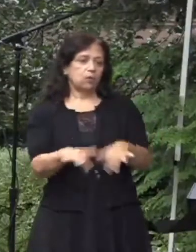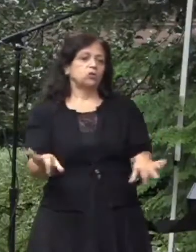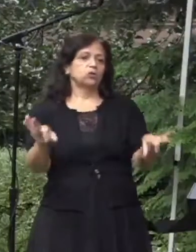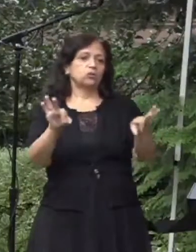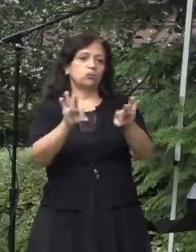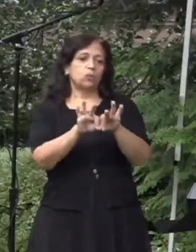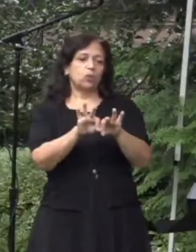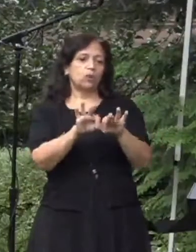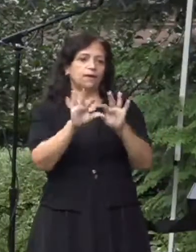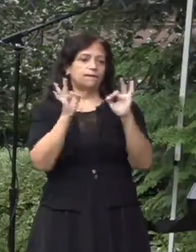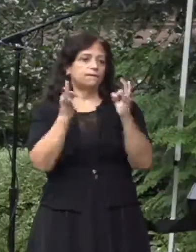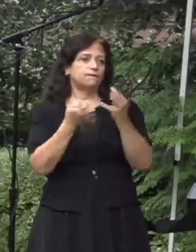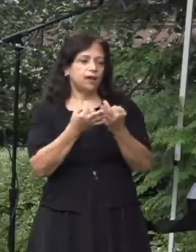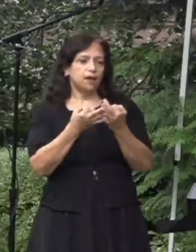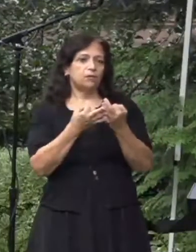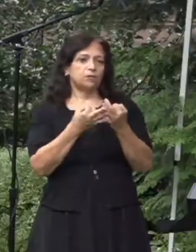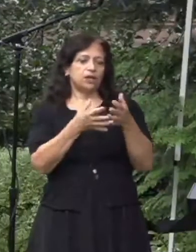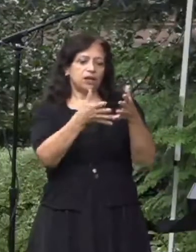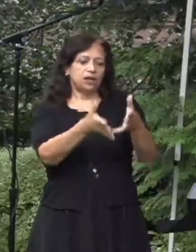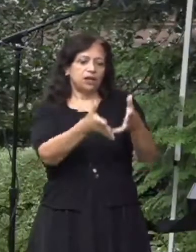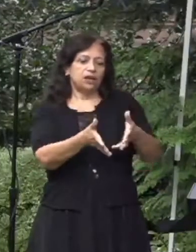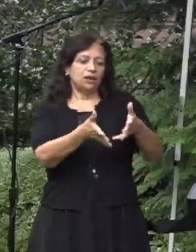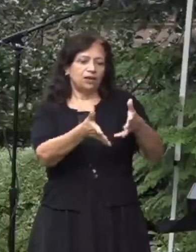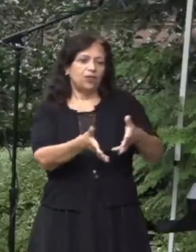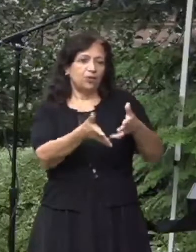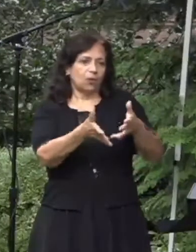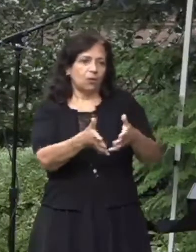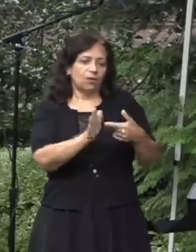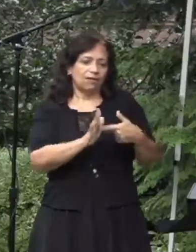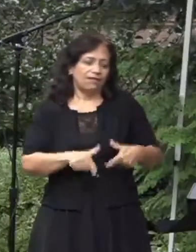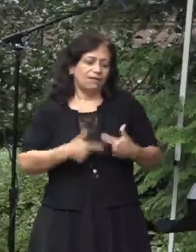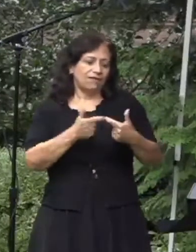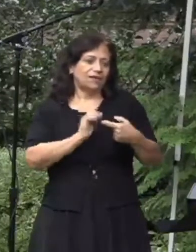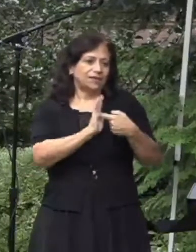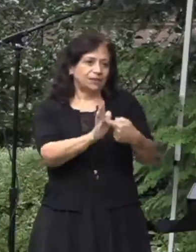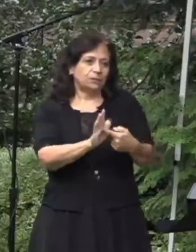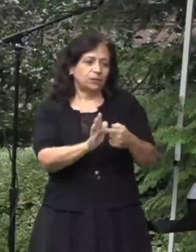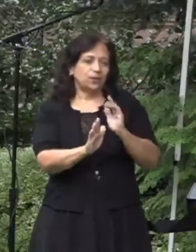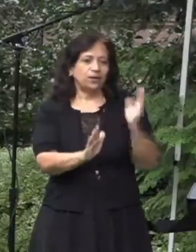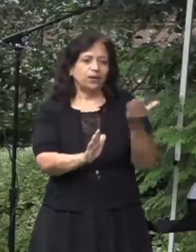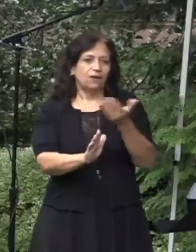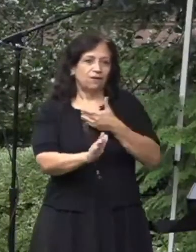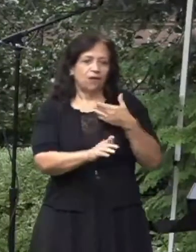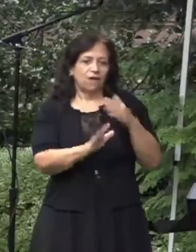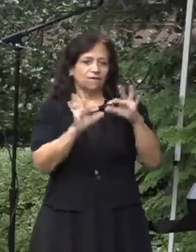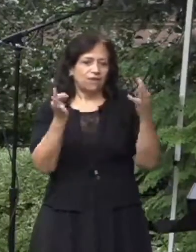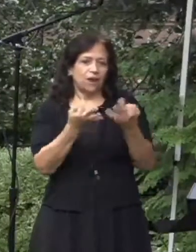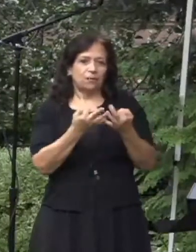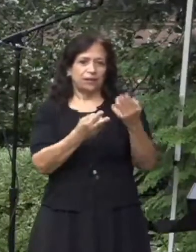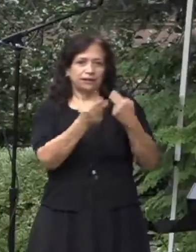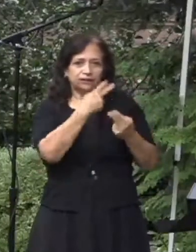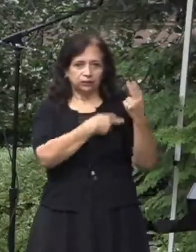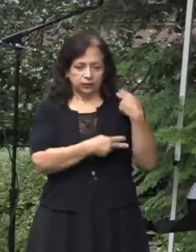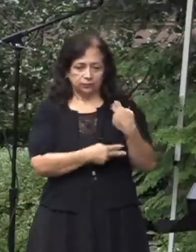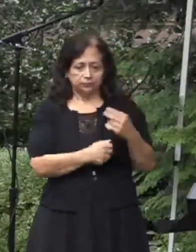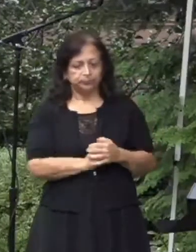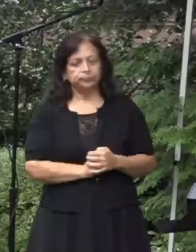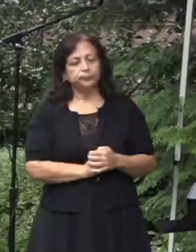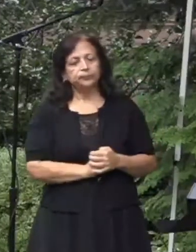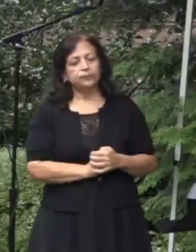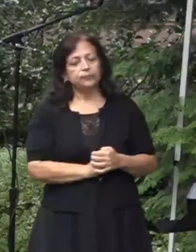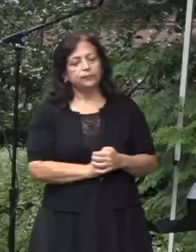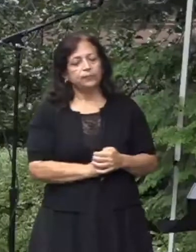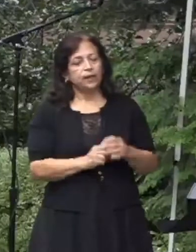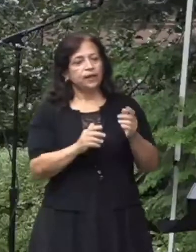important family heirloom, a living symbol of our entire family.